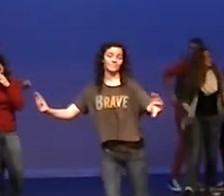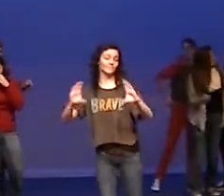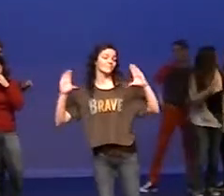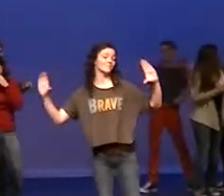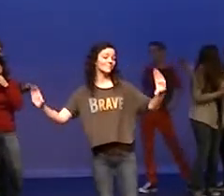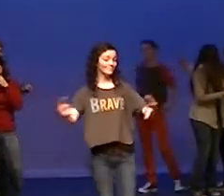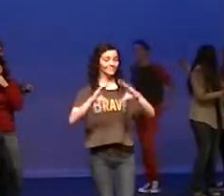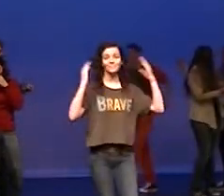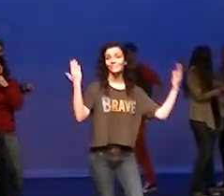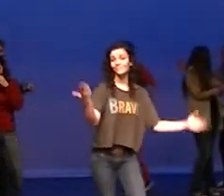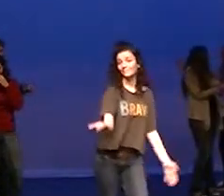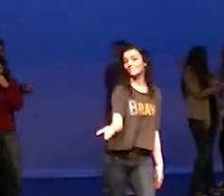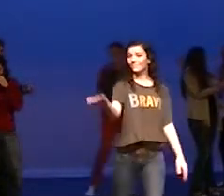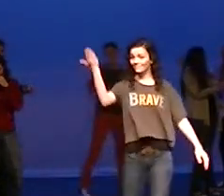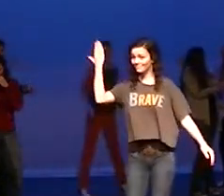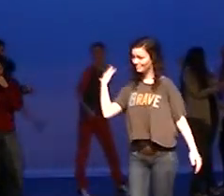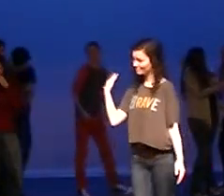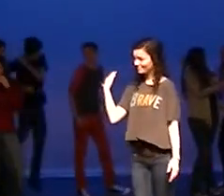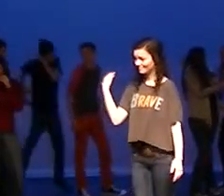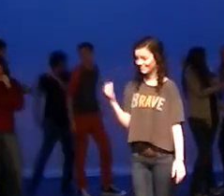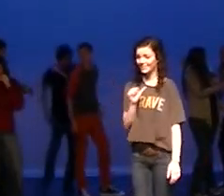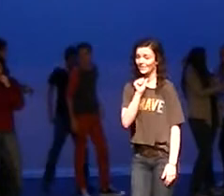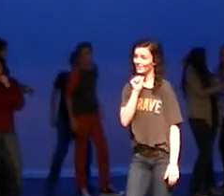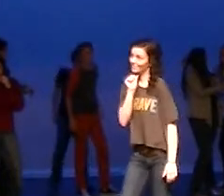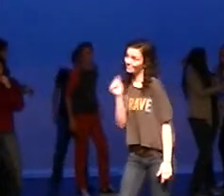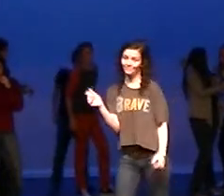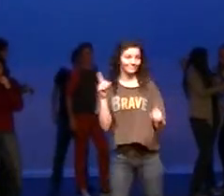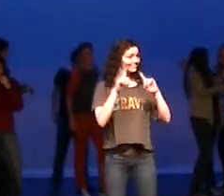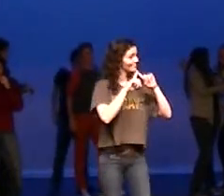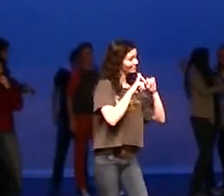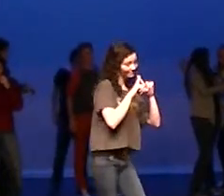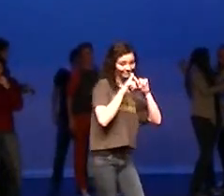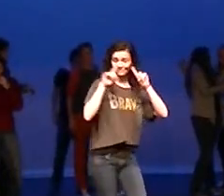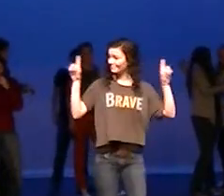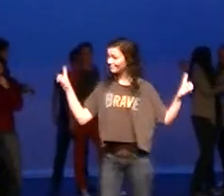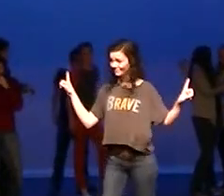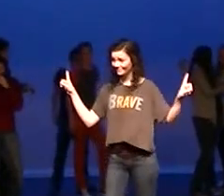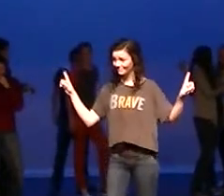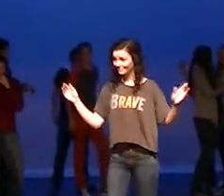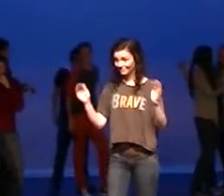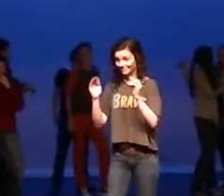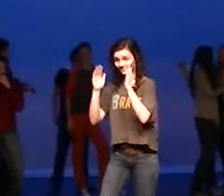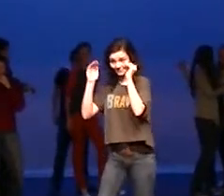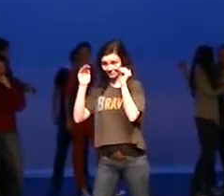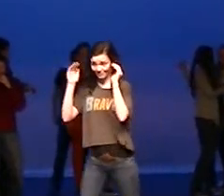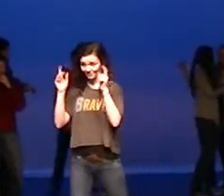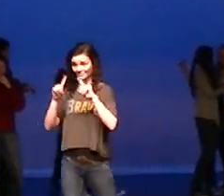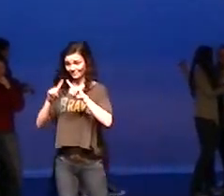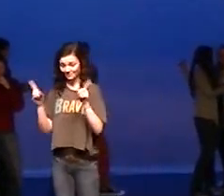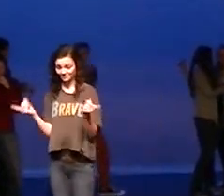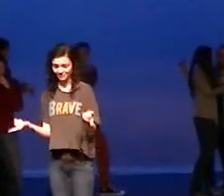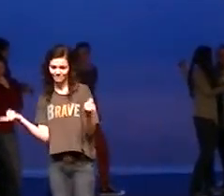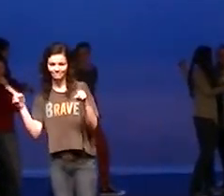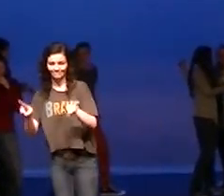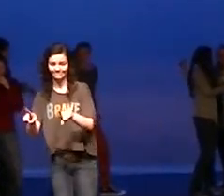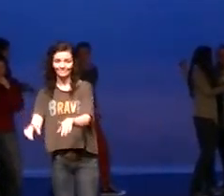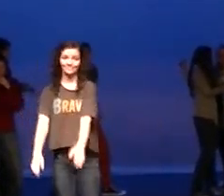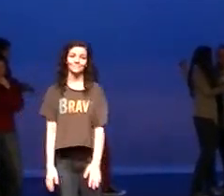history Were you silenced Won't do you any good Didn't think you would